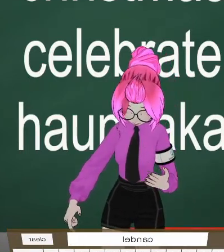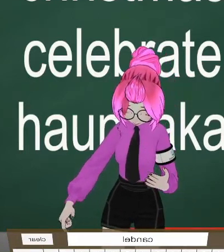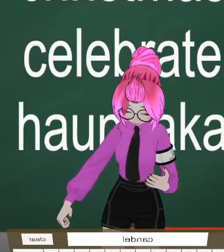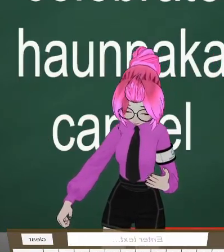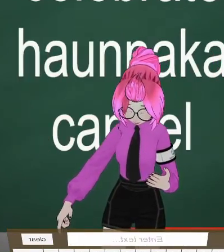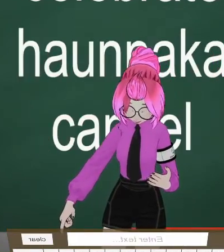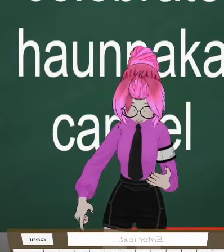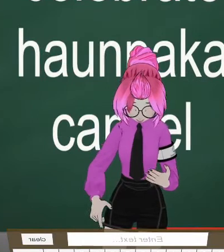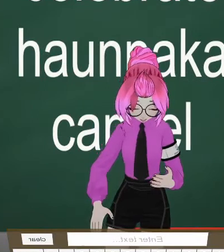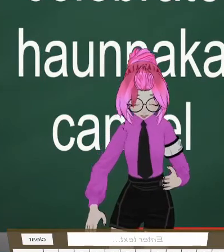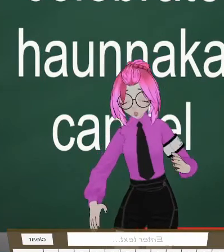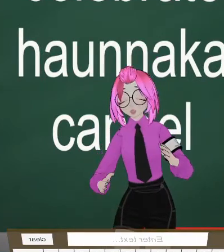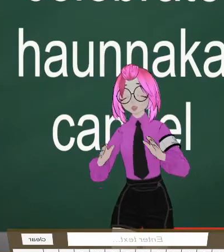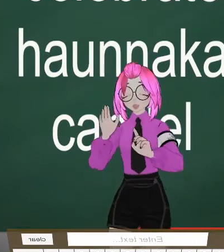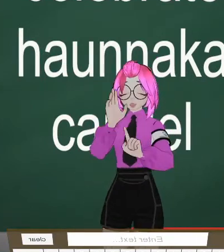i feel like that's wrong too whatever candle